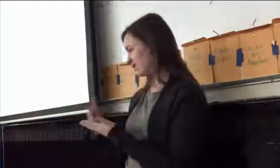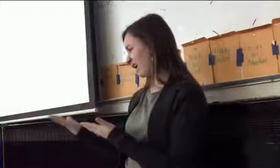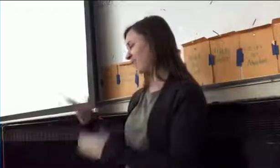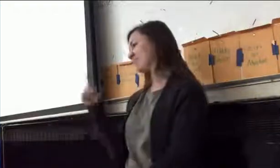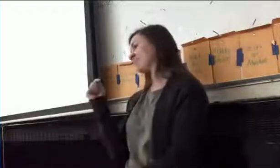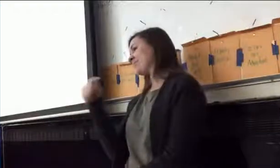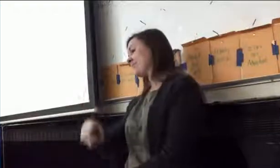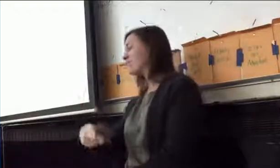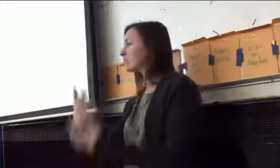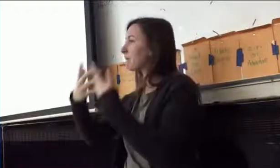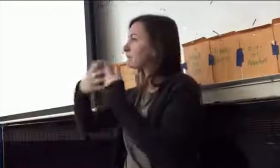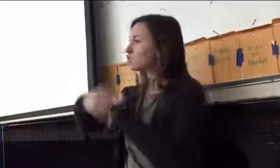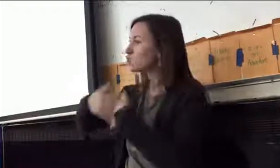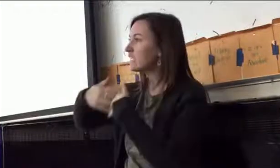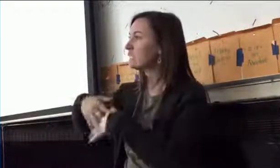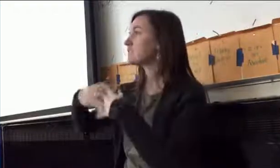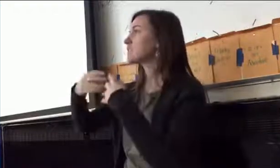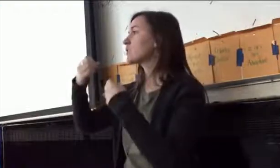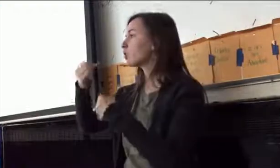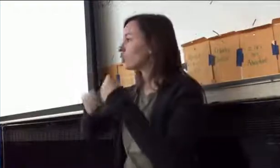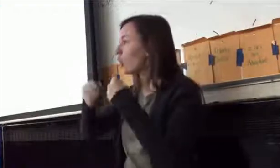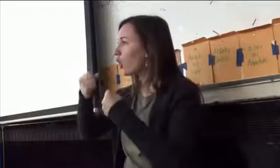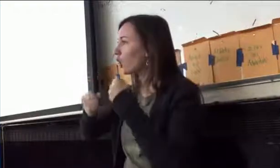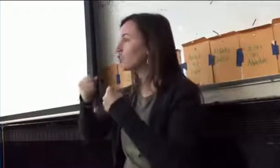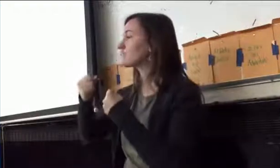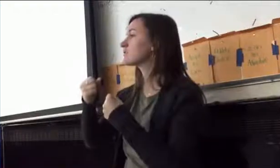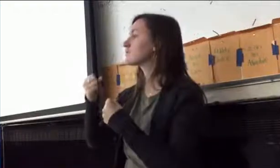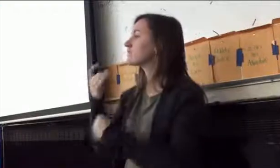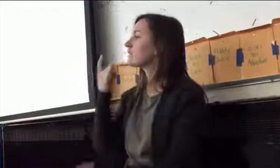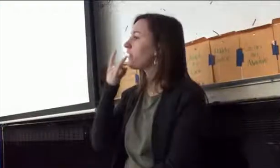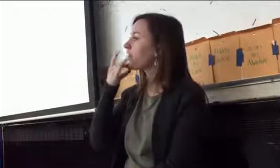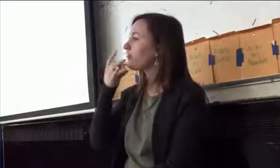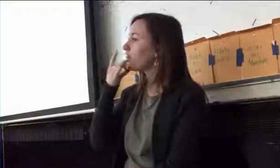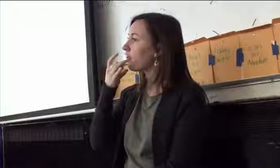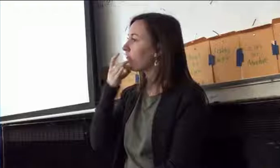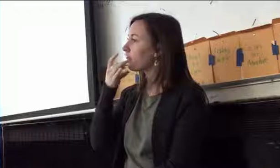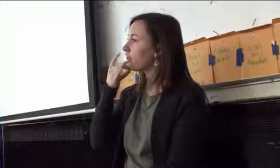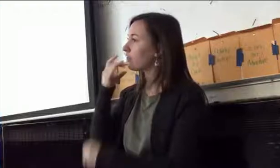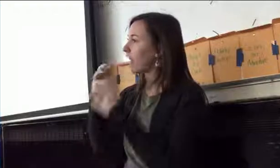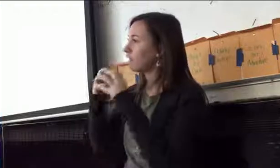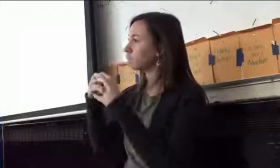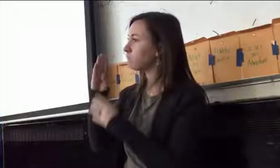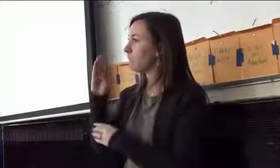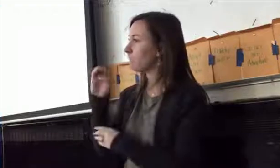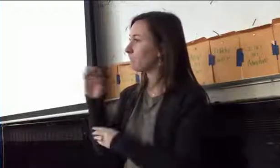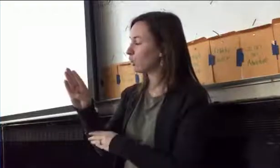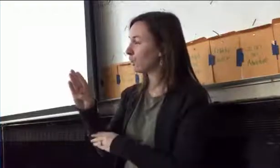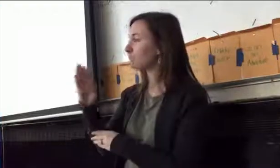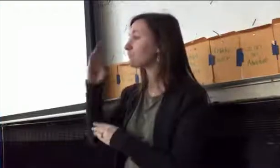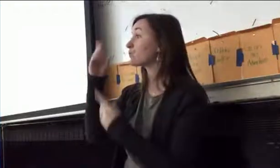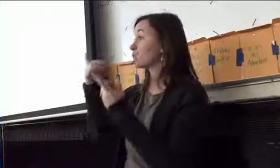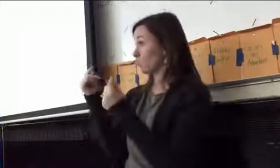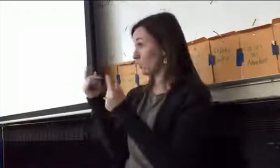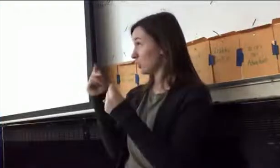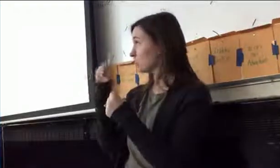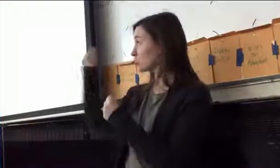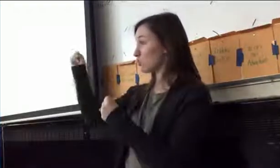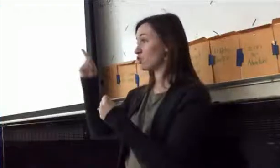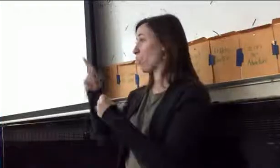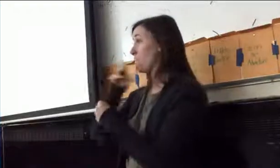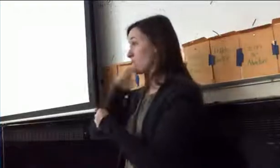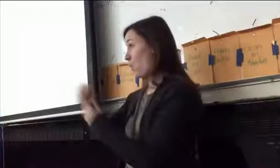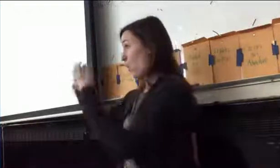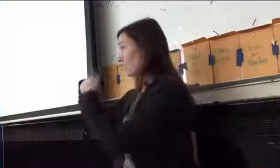old machinery, their old cars, their old light bulbs, is that their job is to break those pieces apart, find the stuff that they